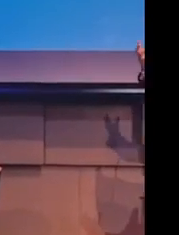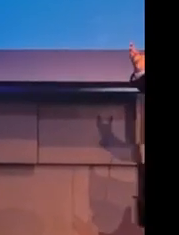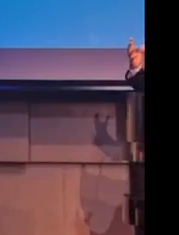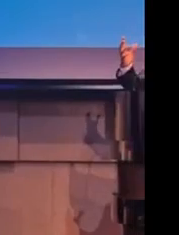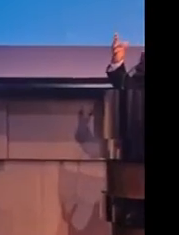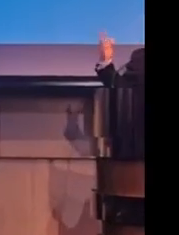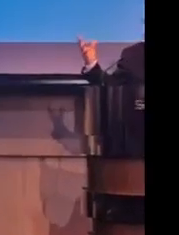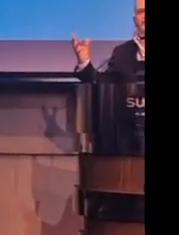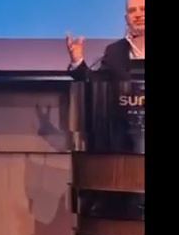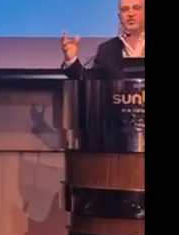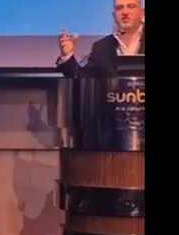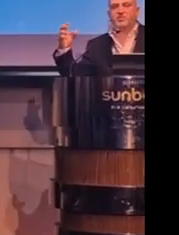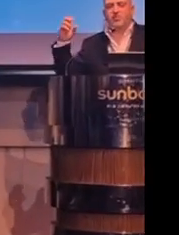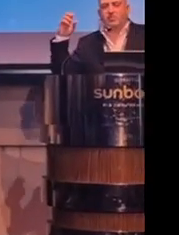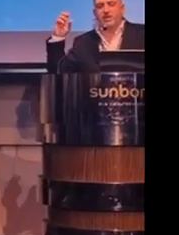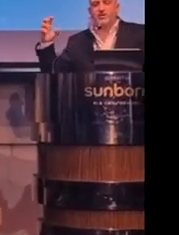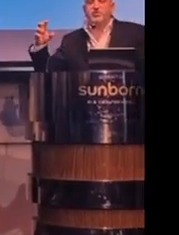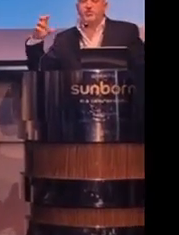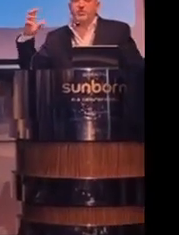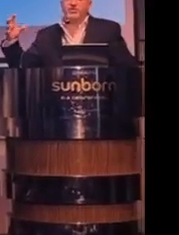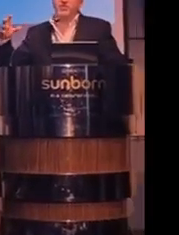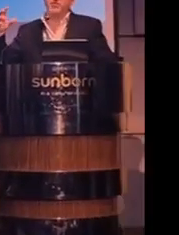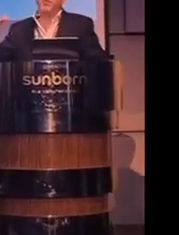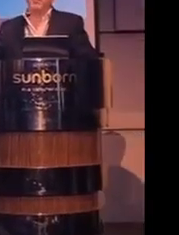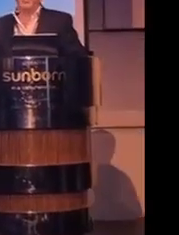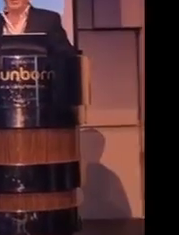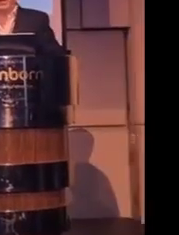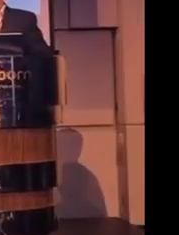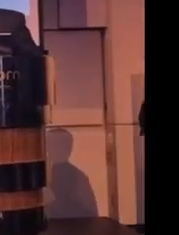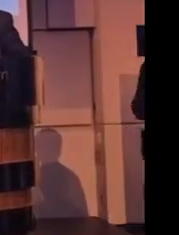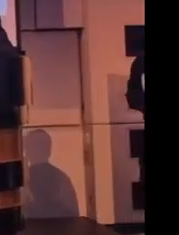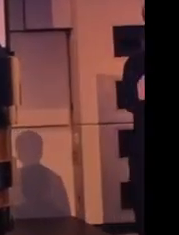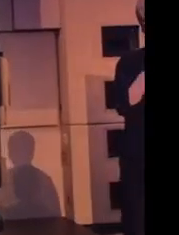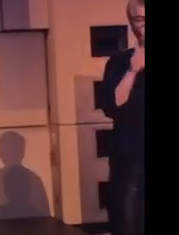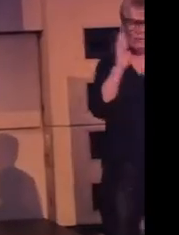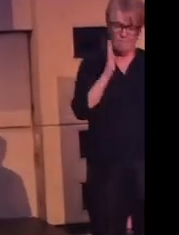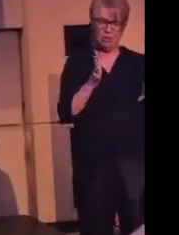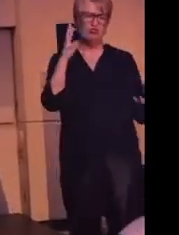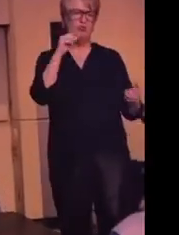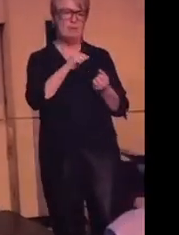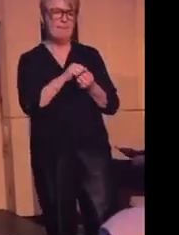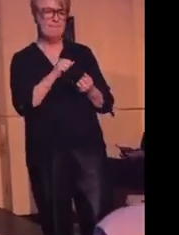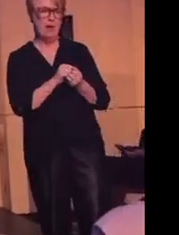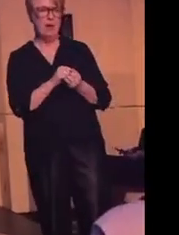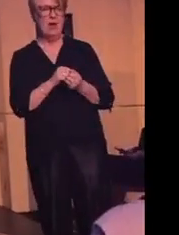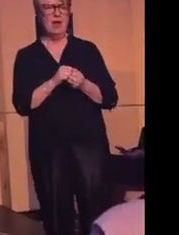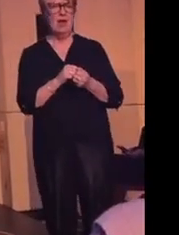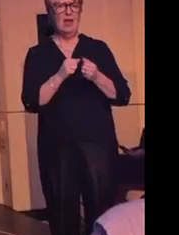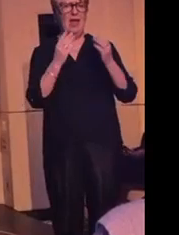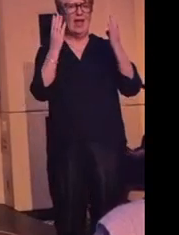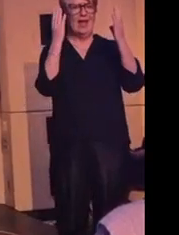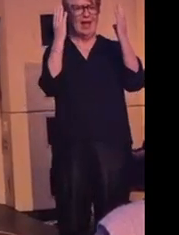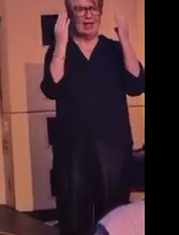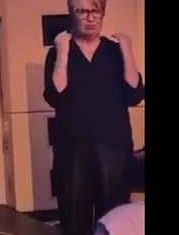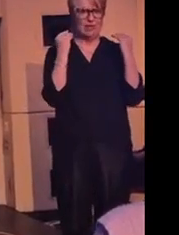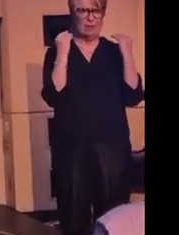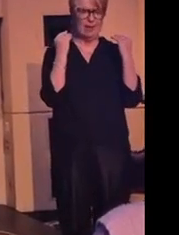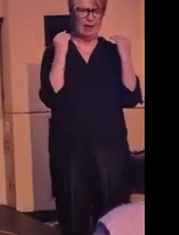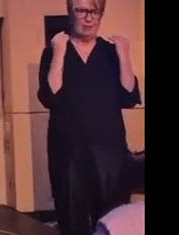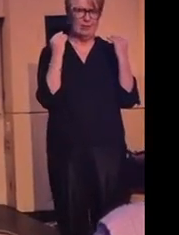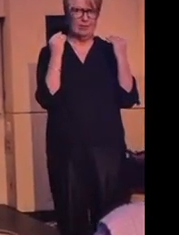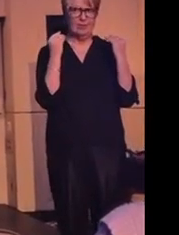We need to look at future strategies, but we need to constantly remember that hearing impairment isn't a medical problem and it isn't